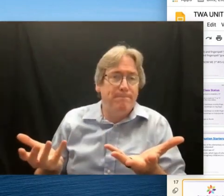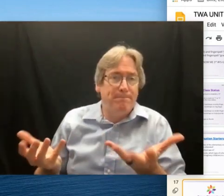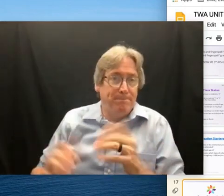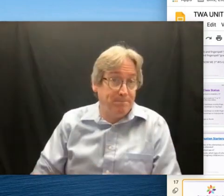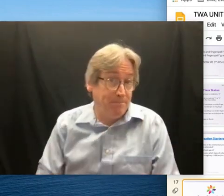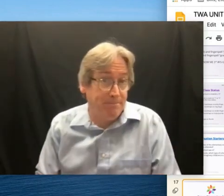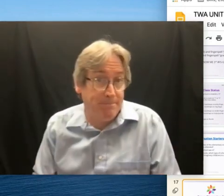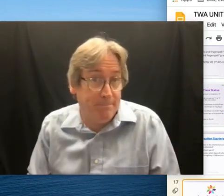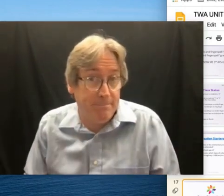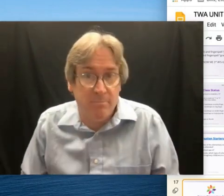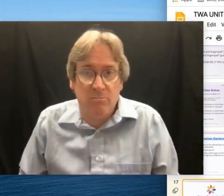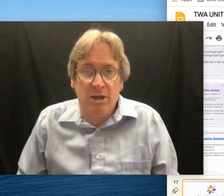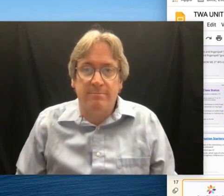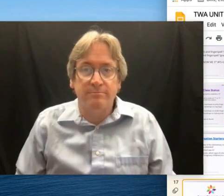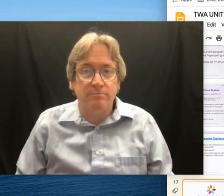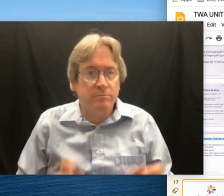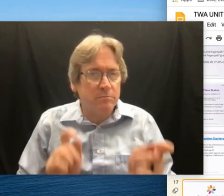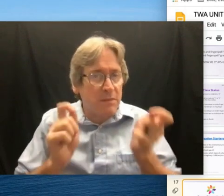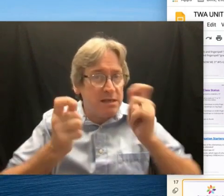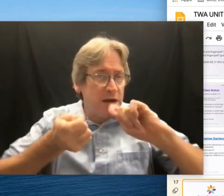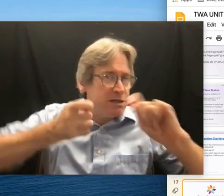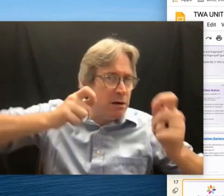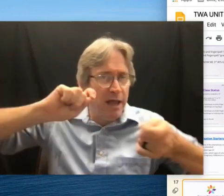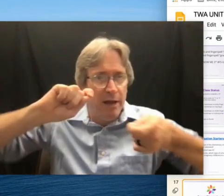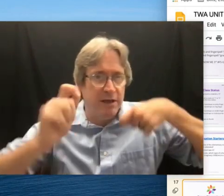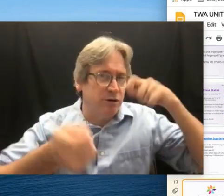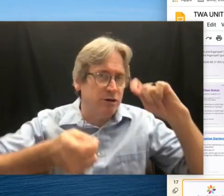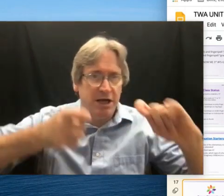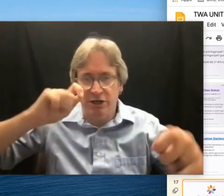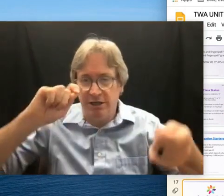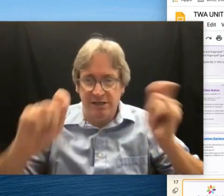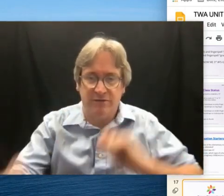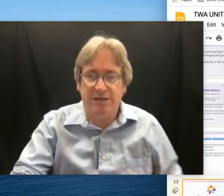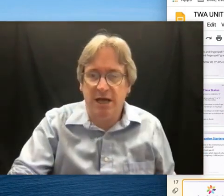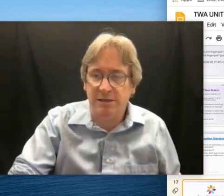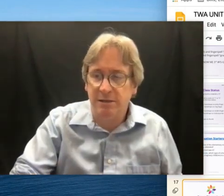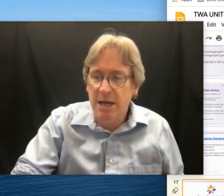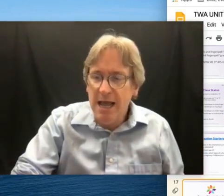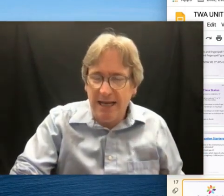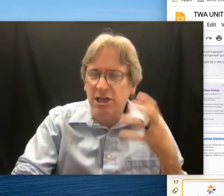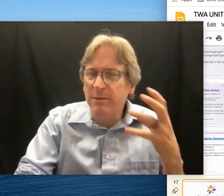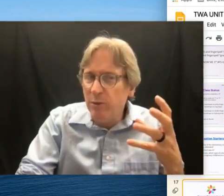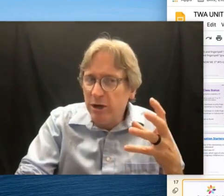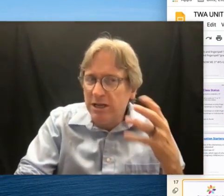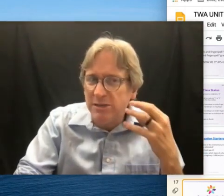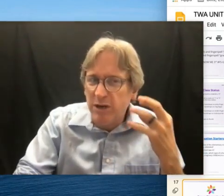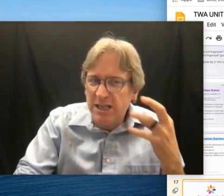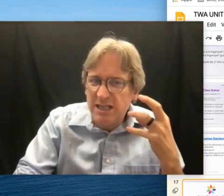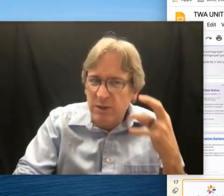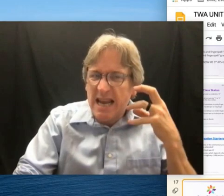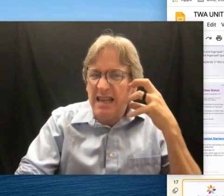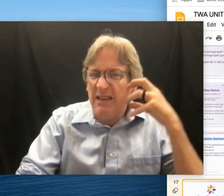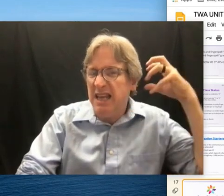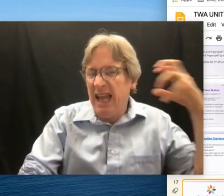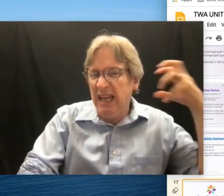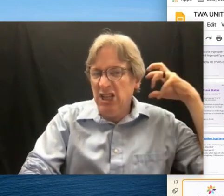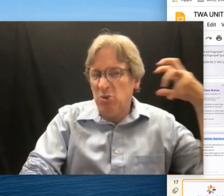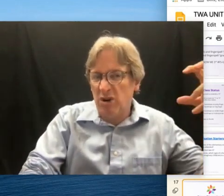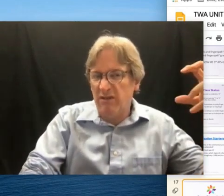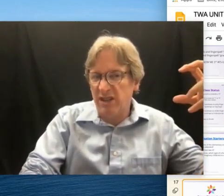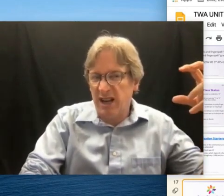What? Okay. So now we're starting to play with interchanging these different signs. It is going to be weird because we tend to think of